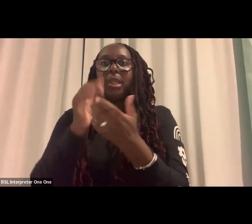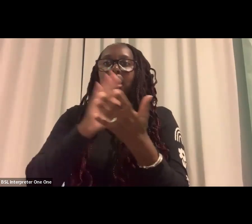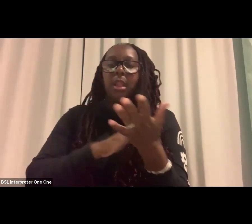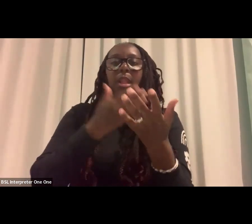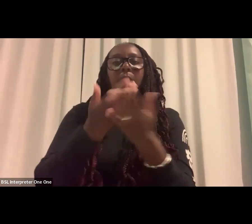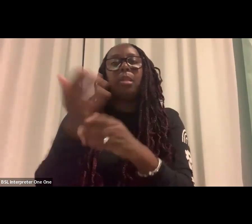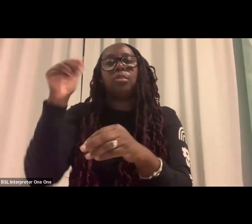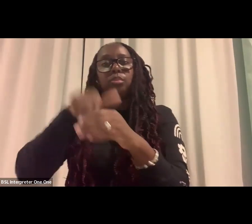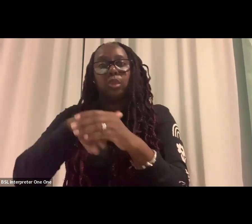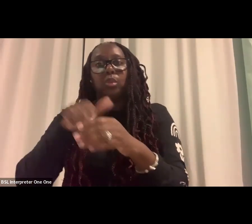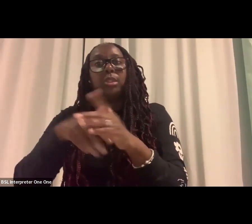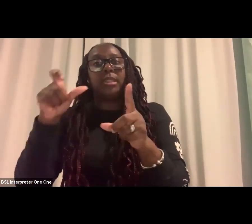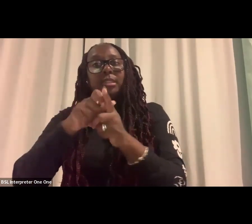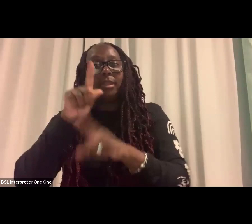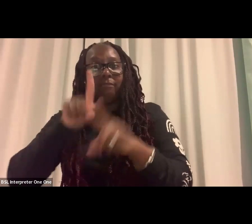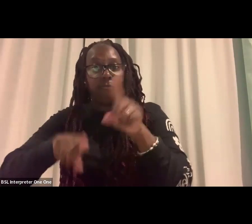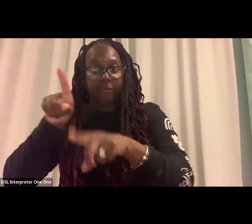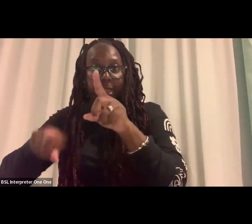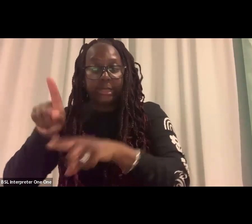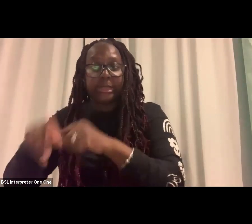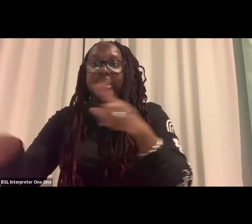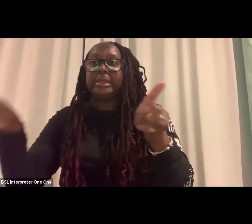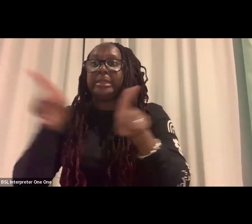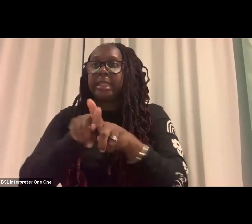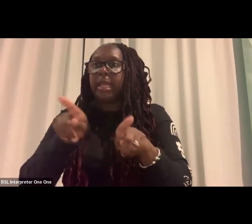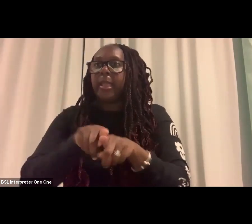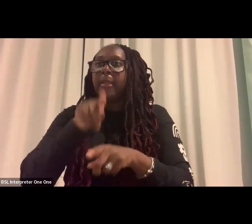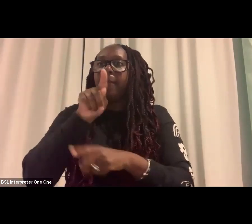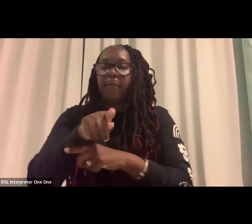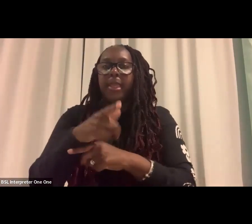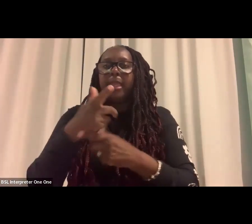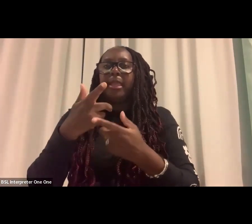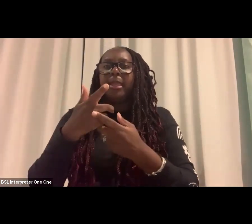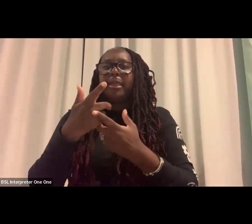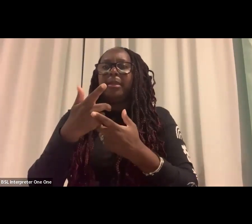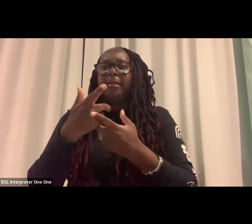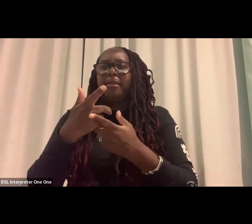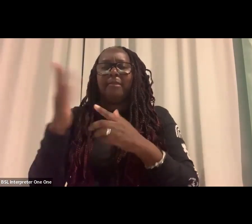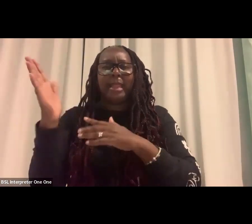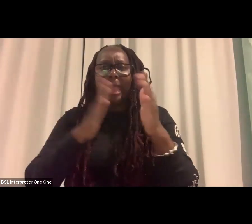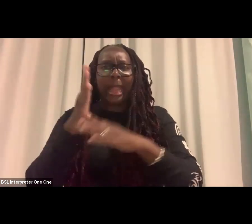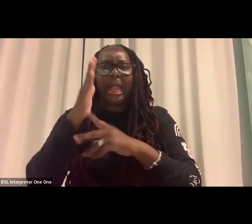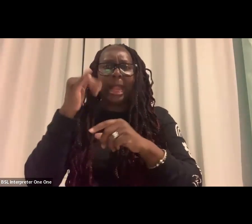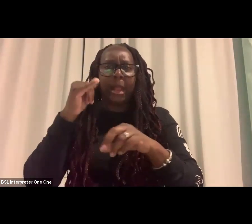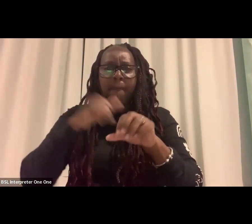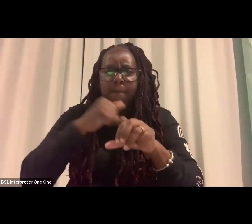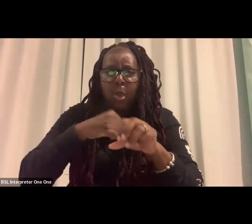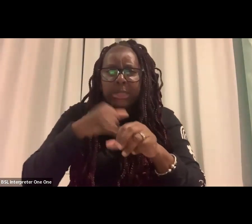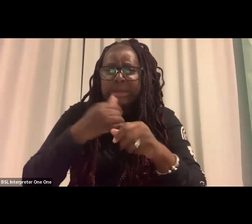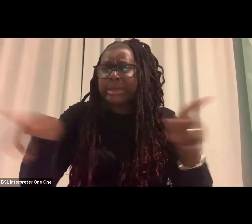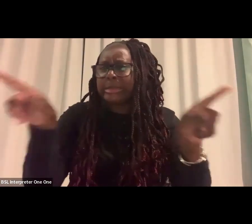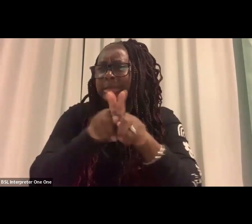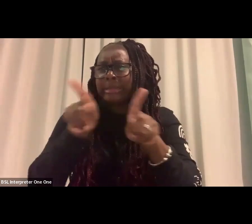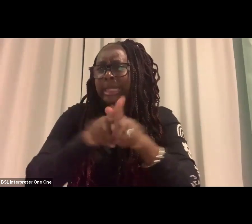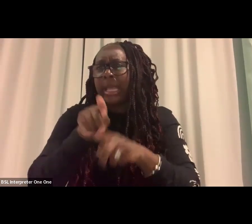included, biodiversity, ecosystems with also pollutions and soil sealing, etc.